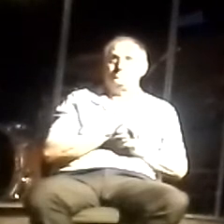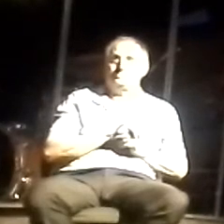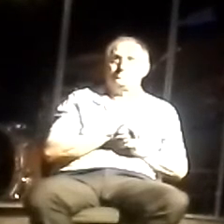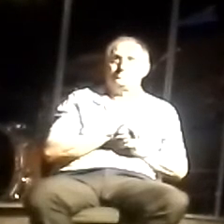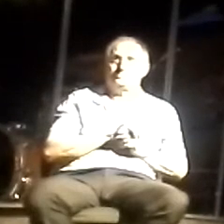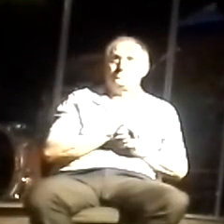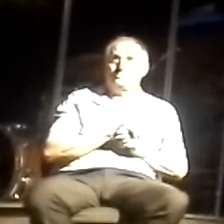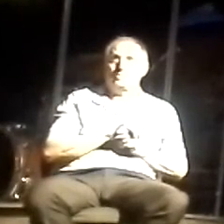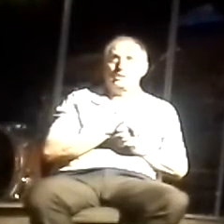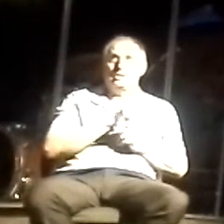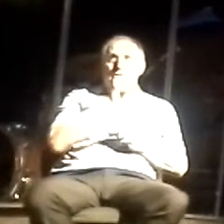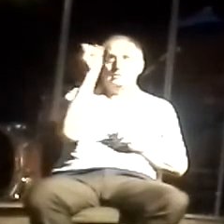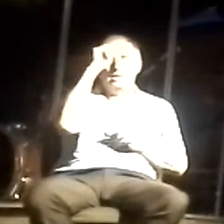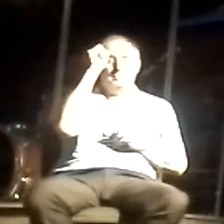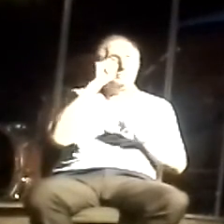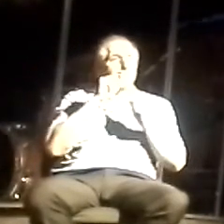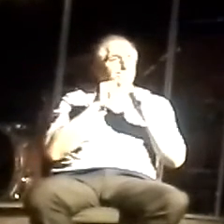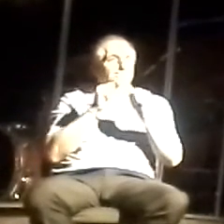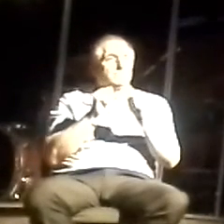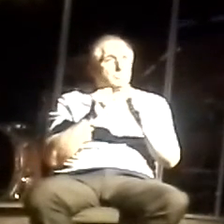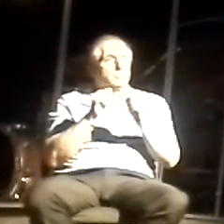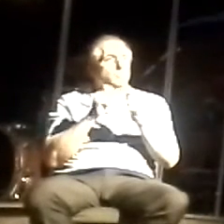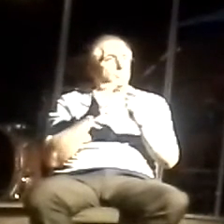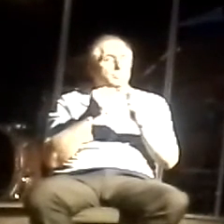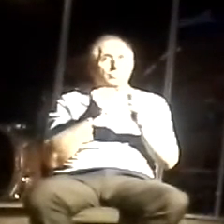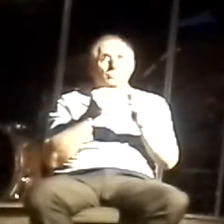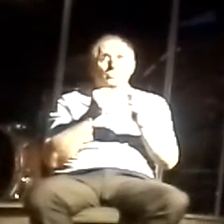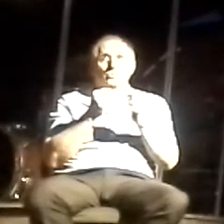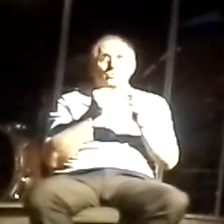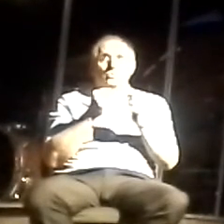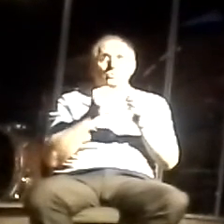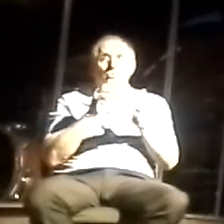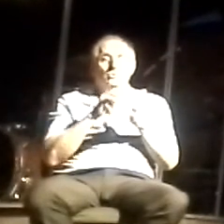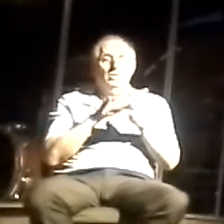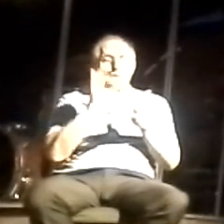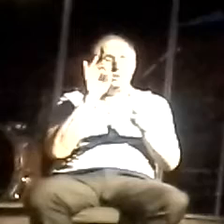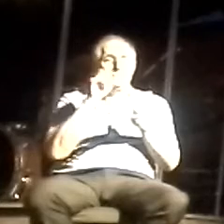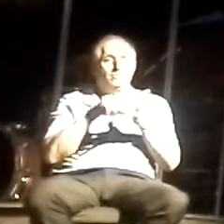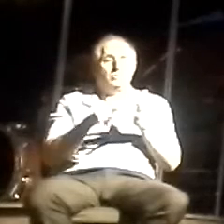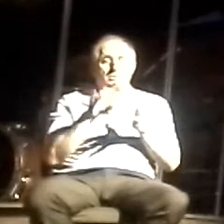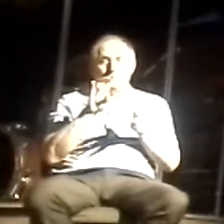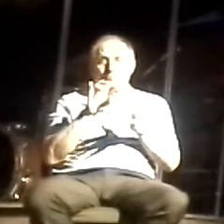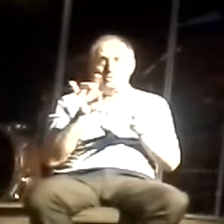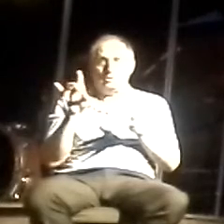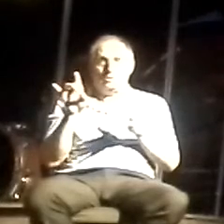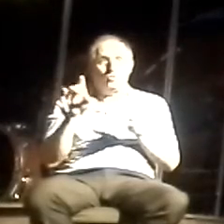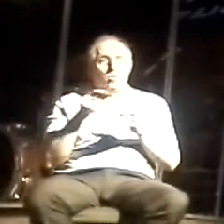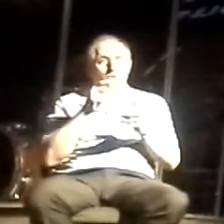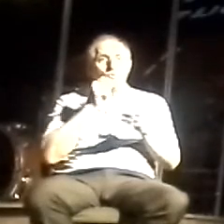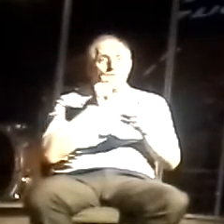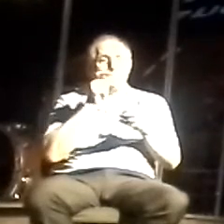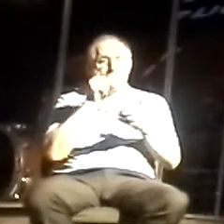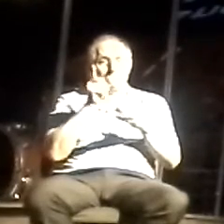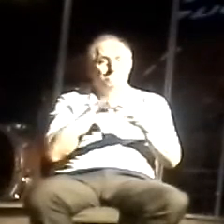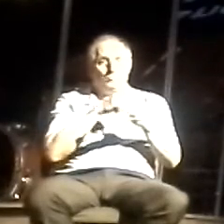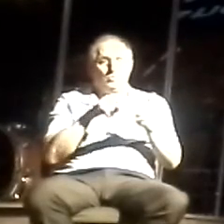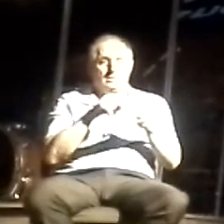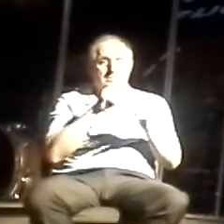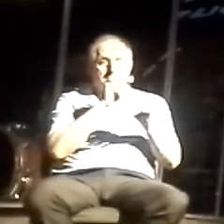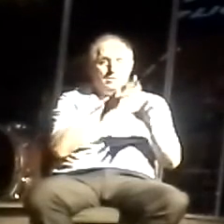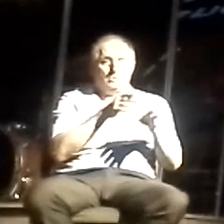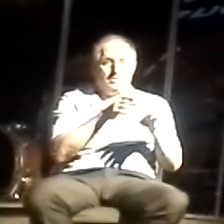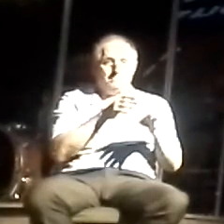Look at how far Solomon takes this, how to handle the mocker. Proverbs 9, verse 7 through 8. Whoever corrects a mocker invites